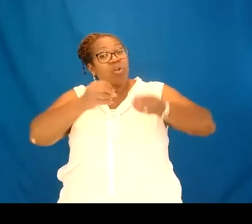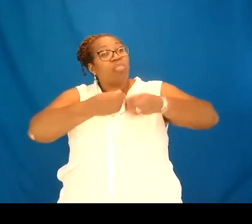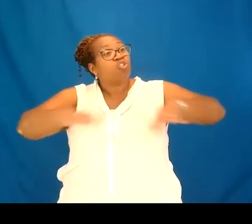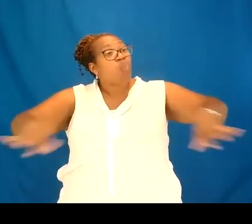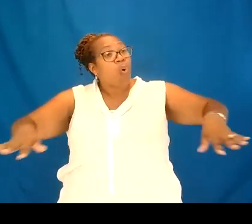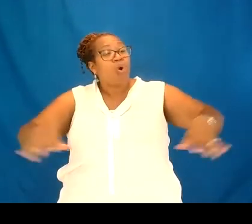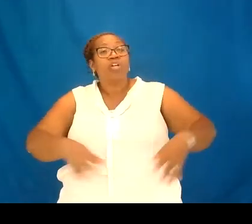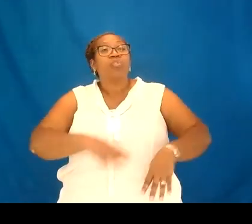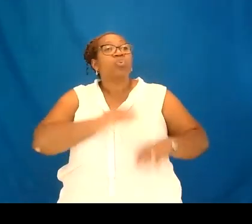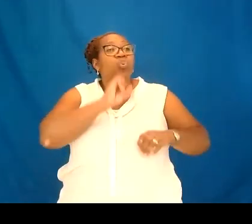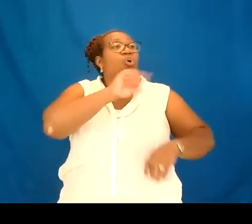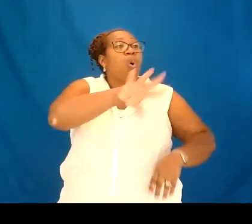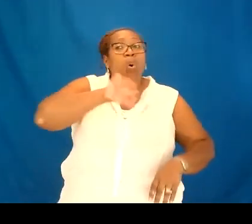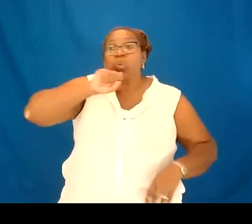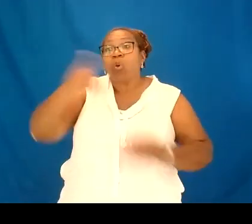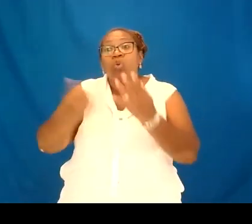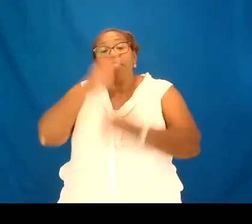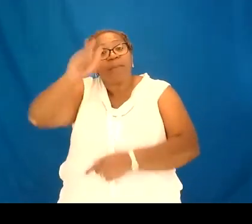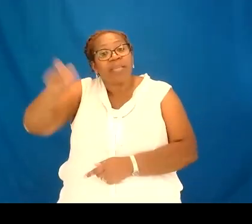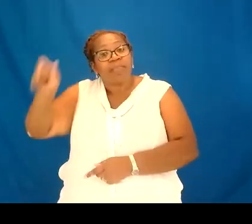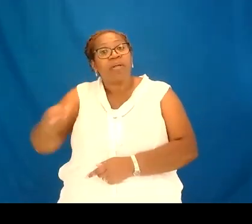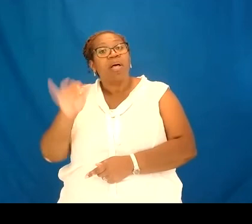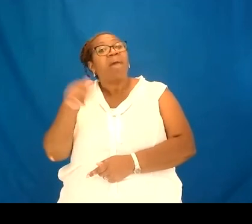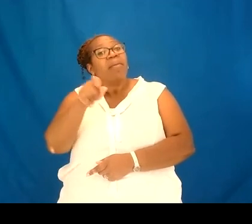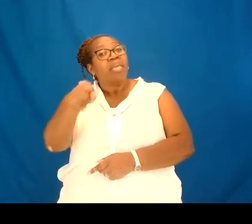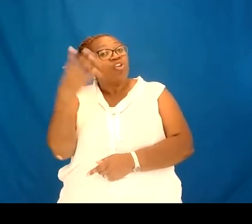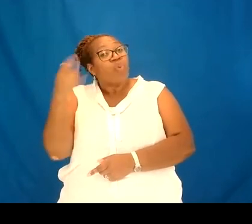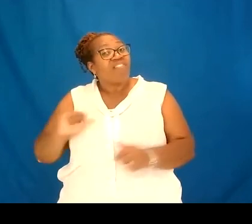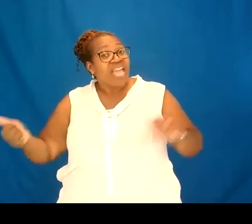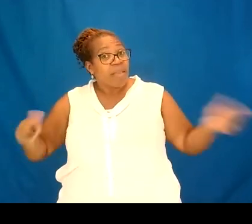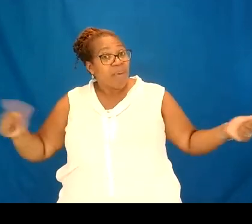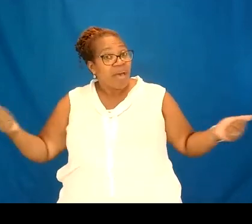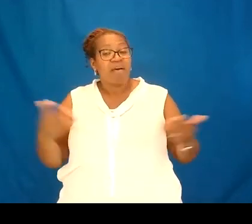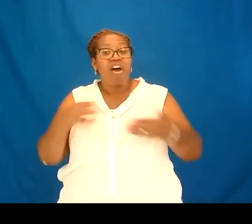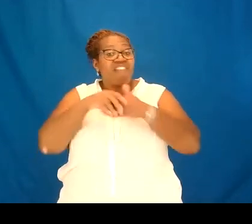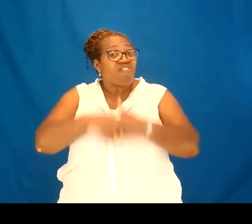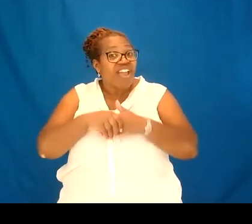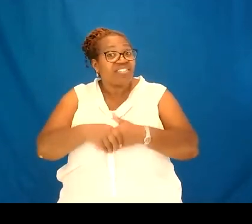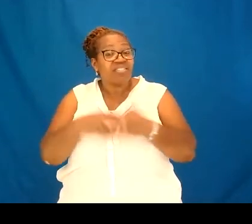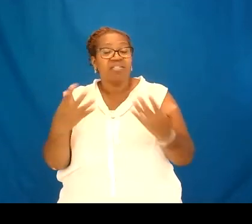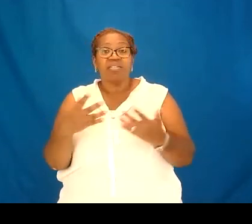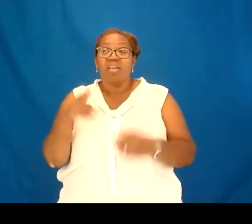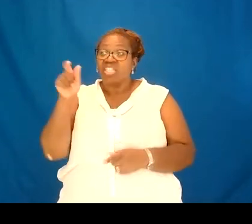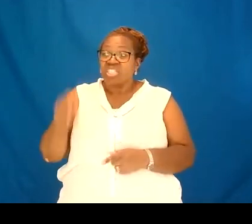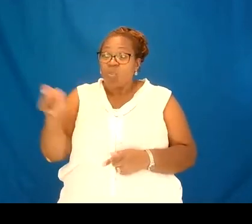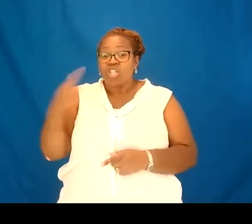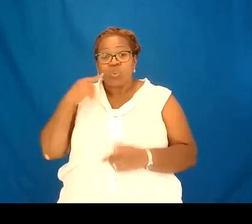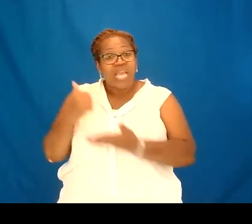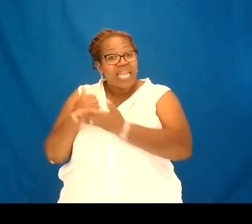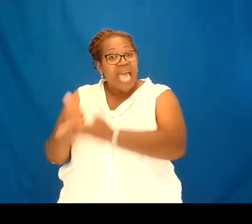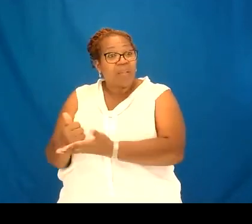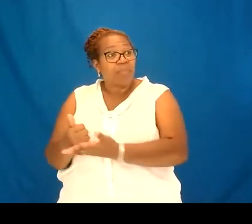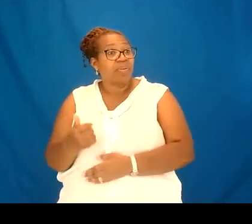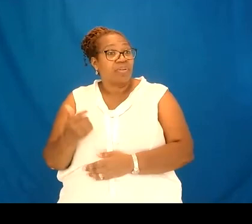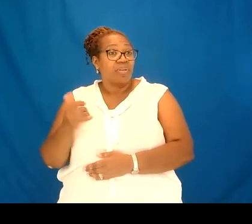You may have a neighbor, a friend, a family member that you can be a friend to. Maybe you can help that elderly neighbor in her